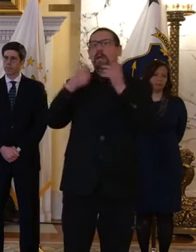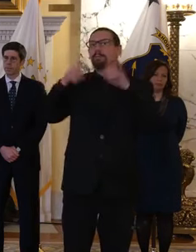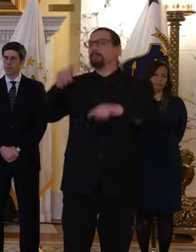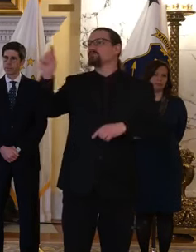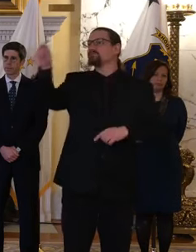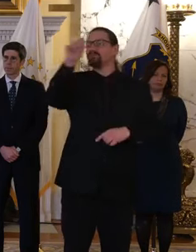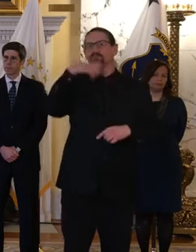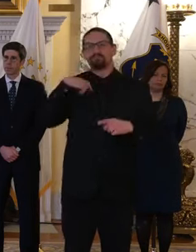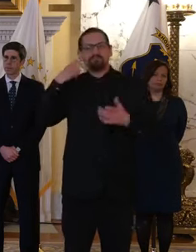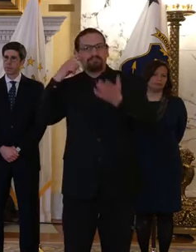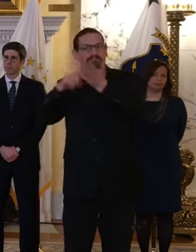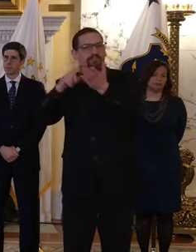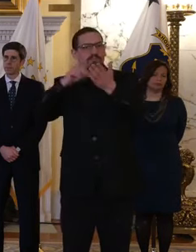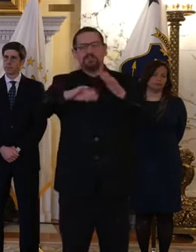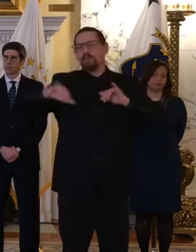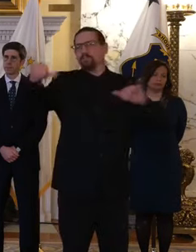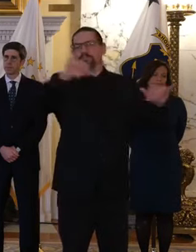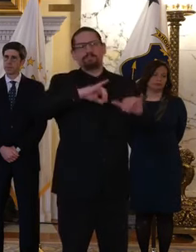in nursing homes.